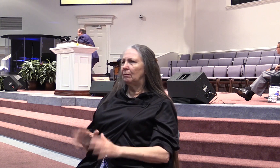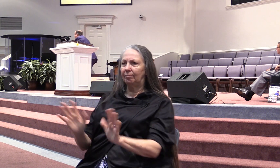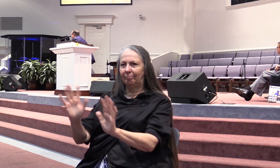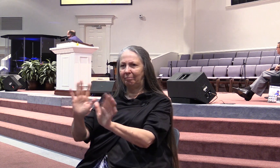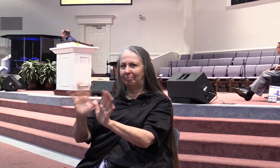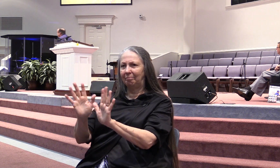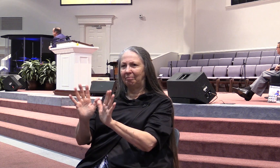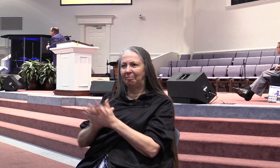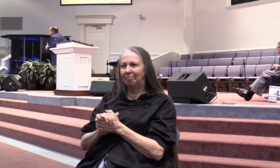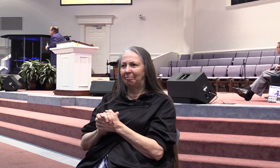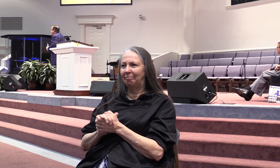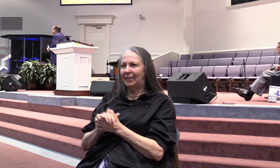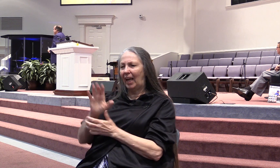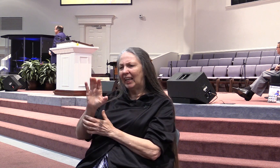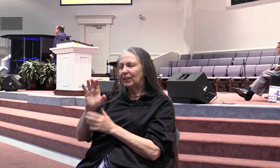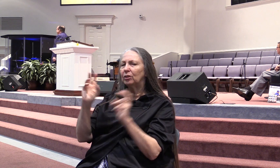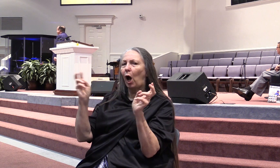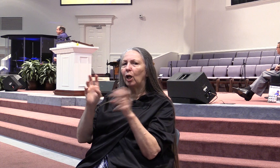about coveting.